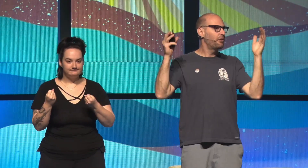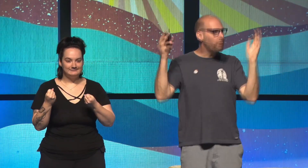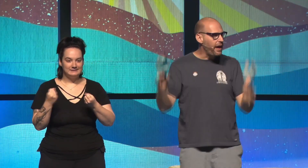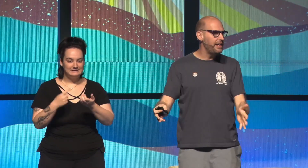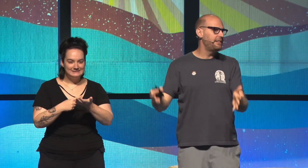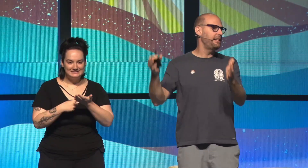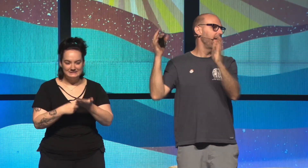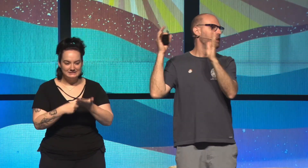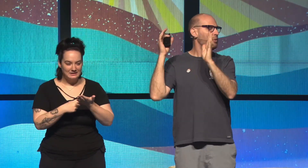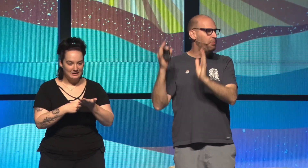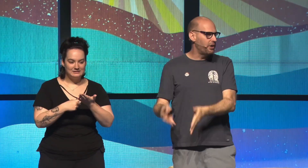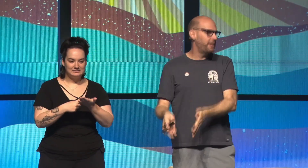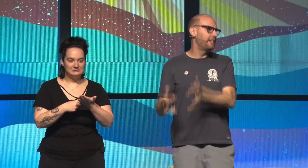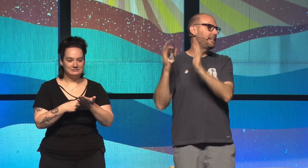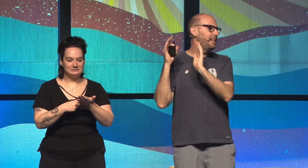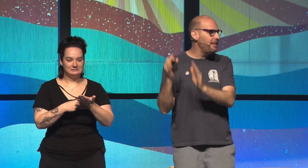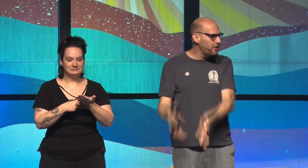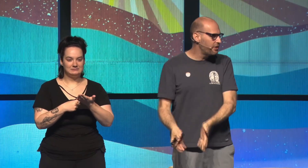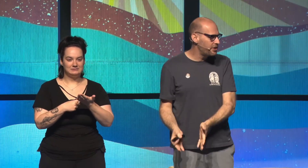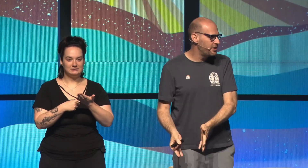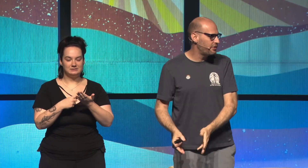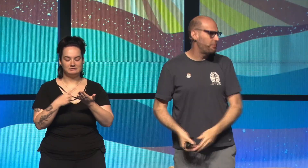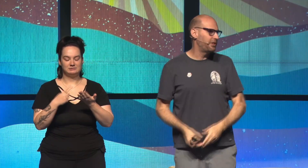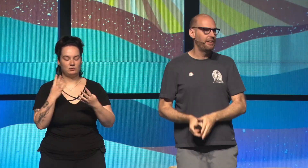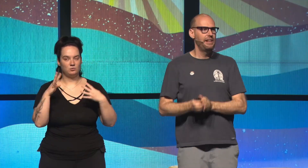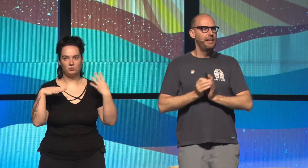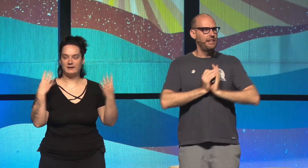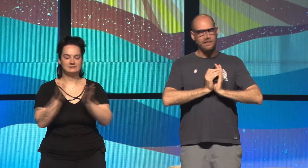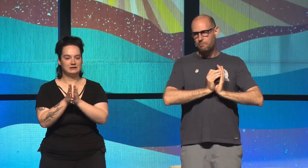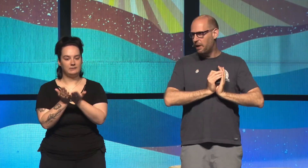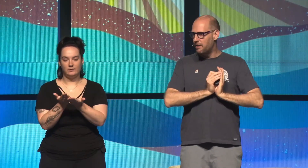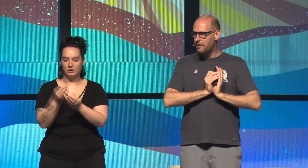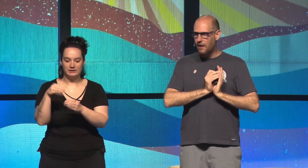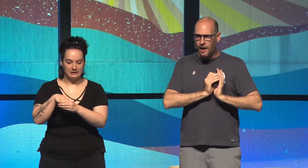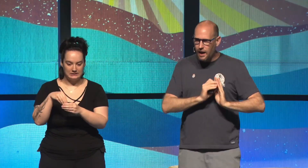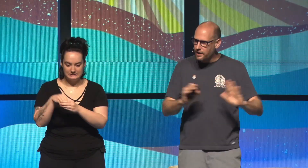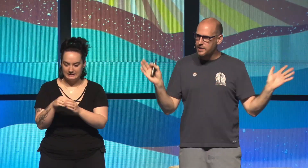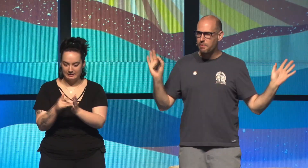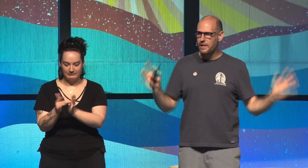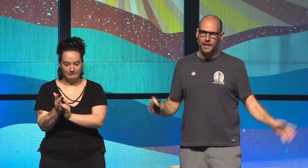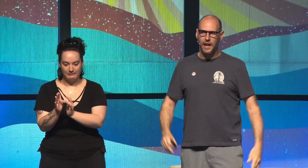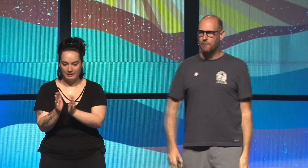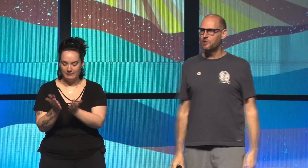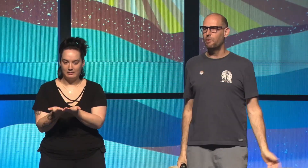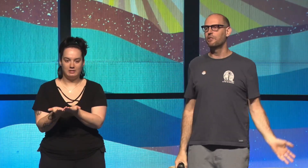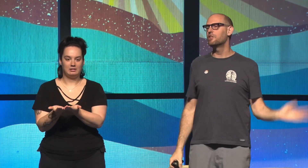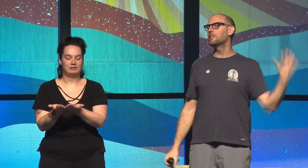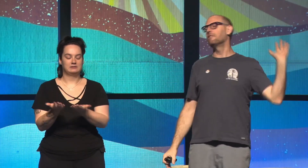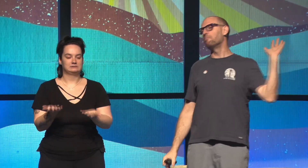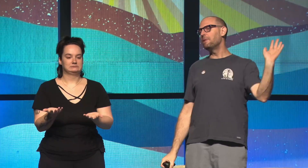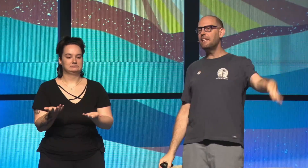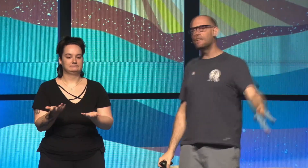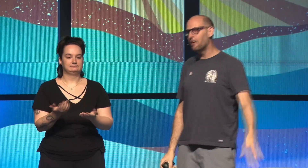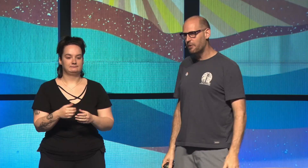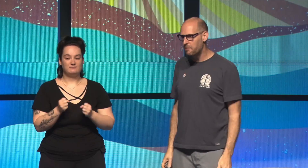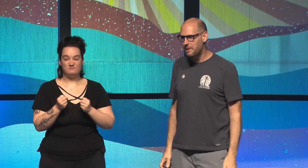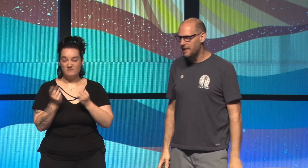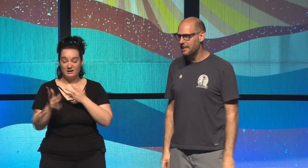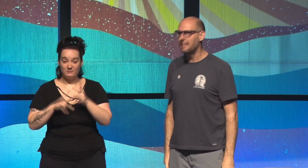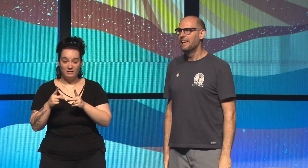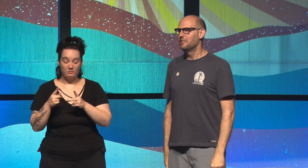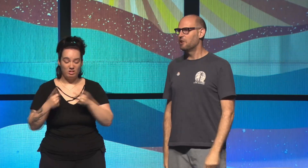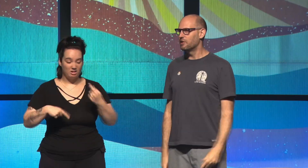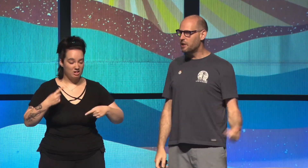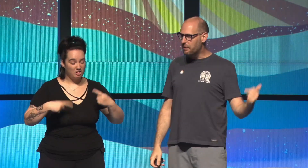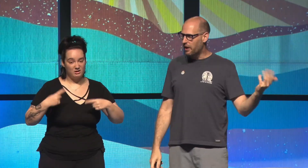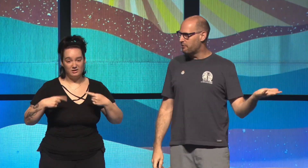this crazy book that's in the Christian scripture that has been a hotly debated item as to whether it should even be in there from the